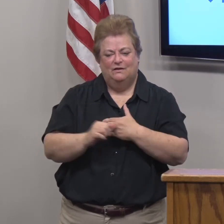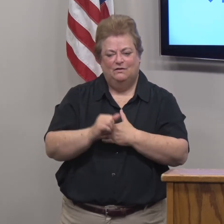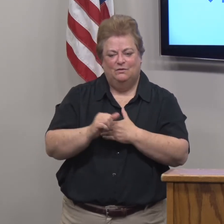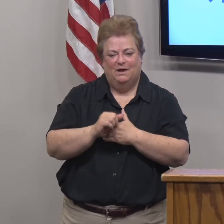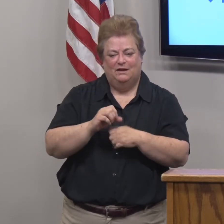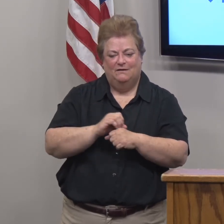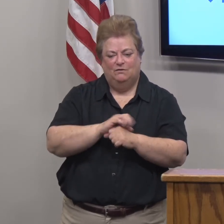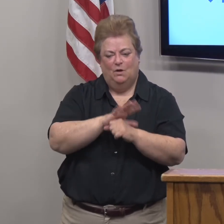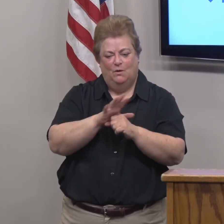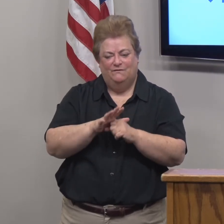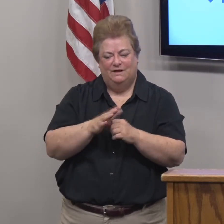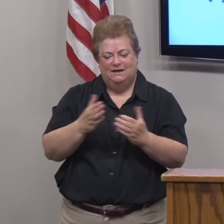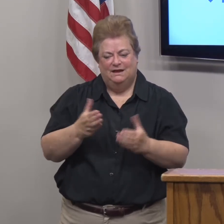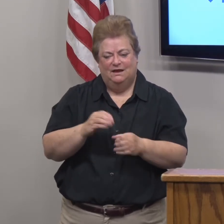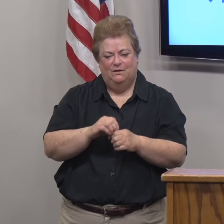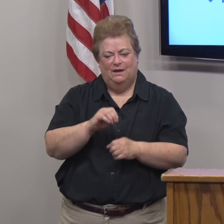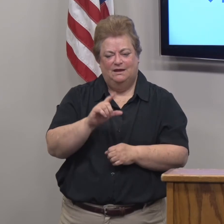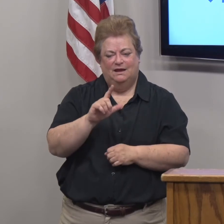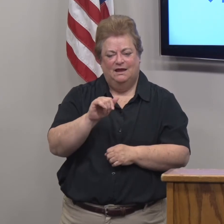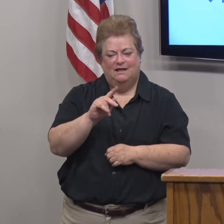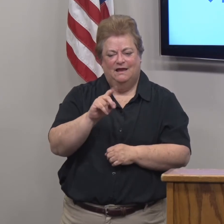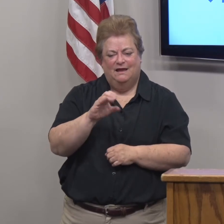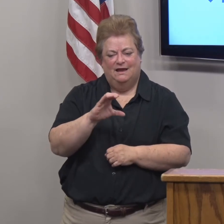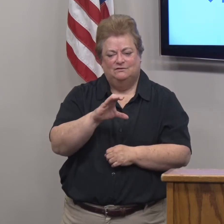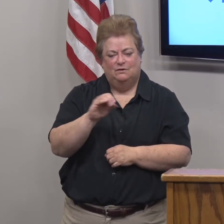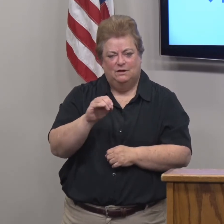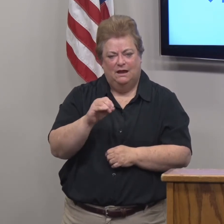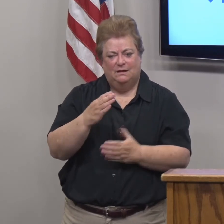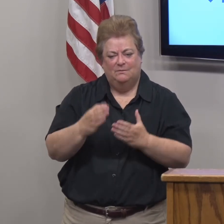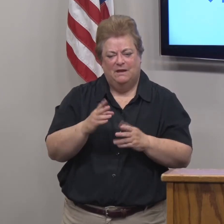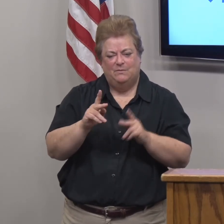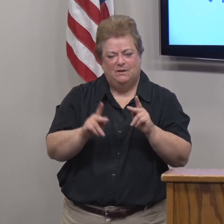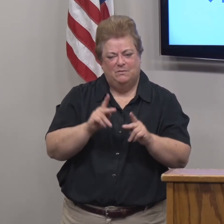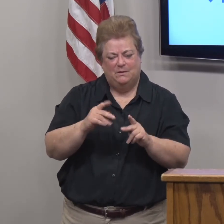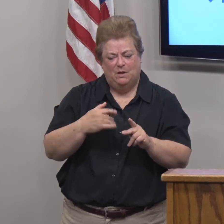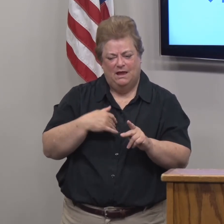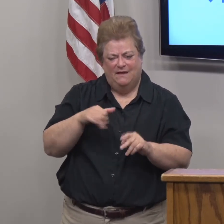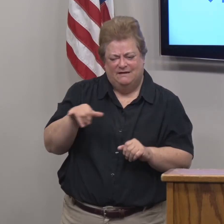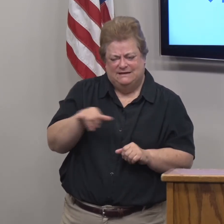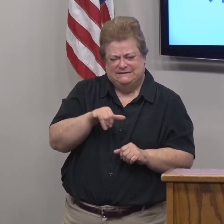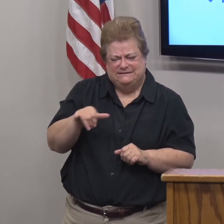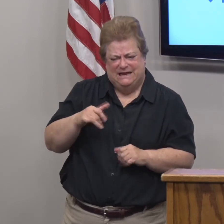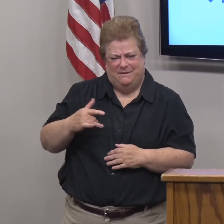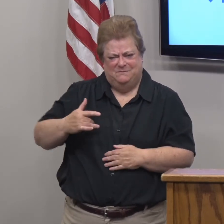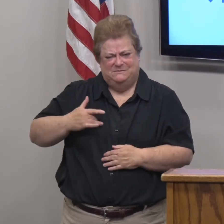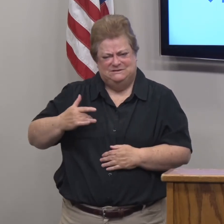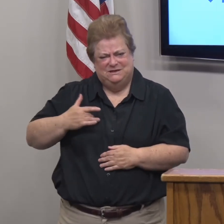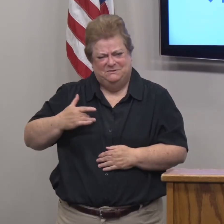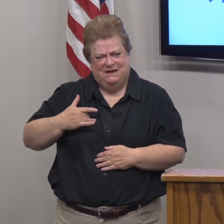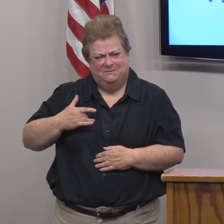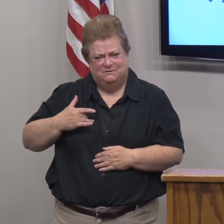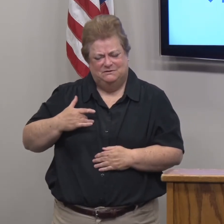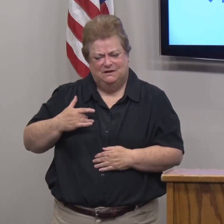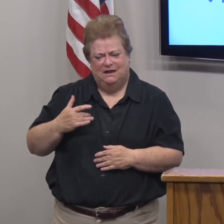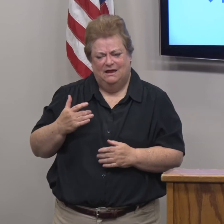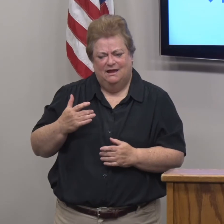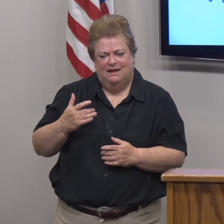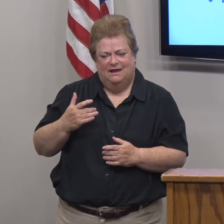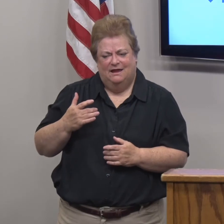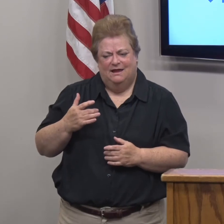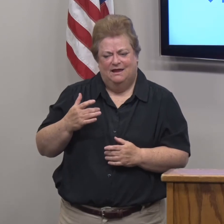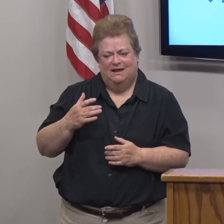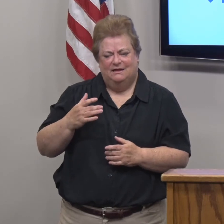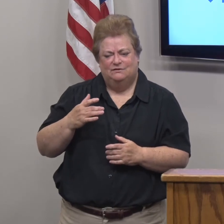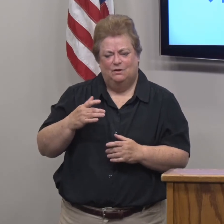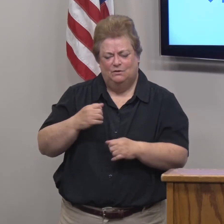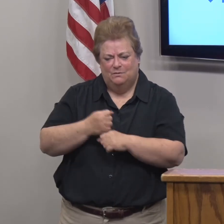in Lancaster County, if people may be experiencing similar symptoms, and what, I guess, controls are in place to